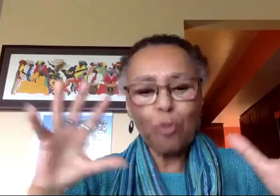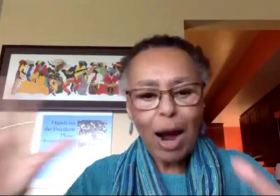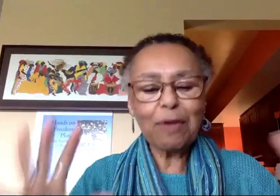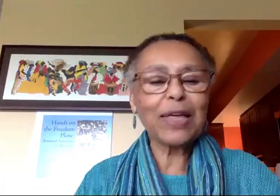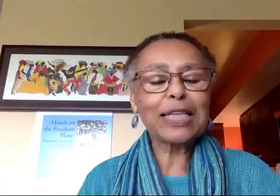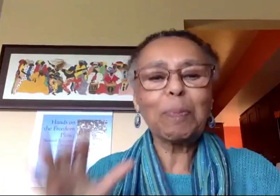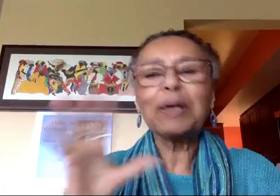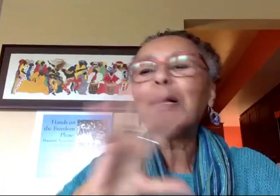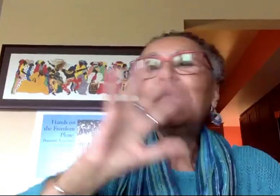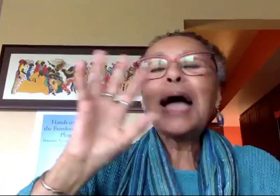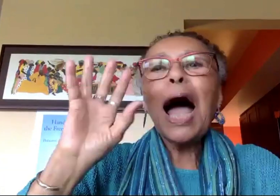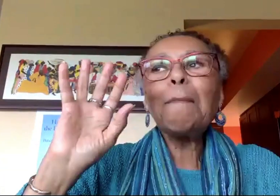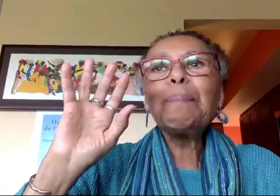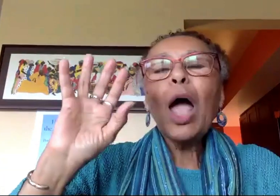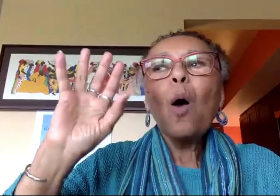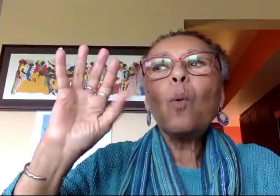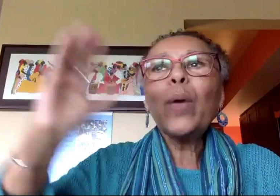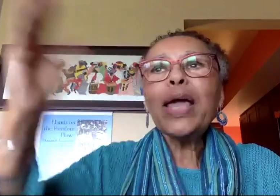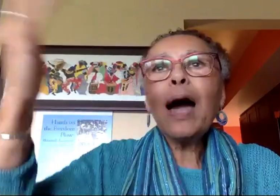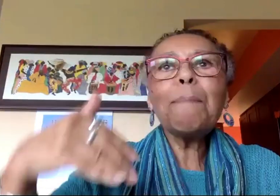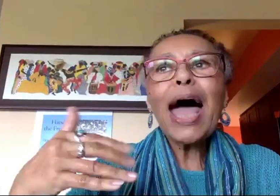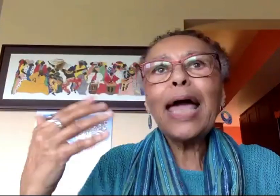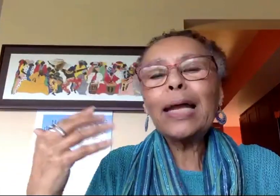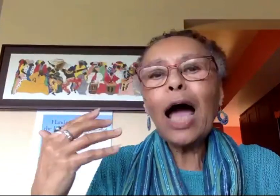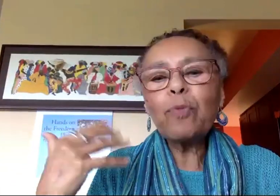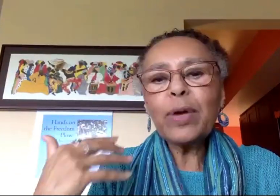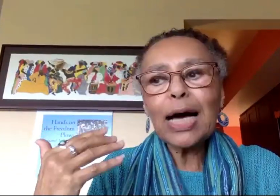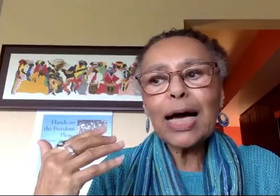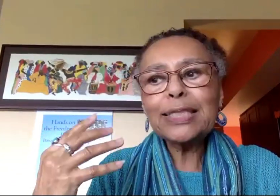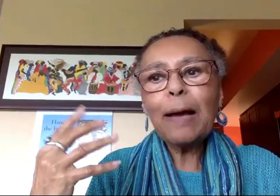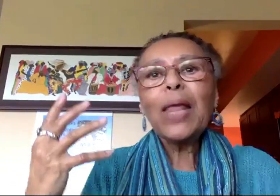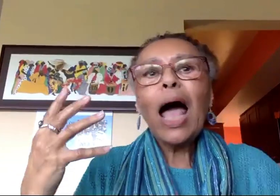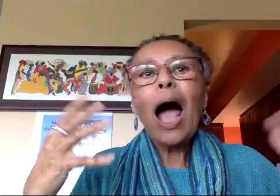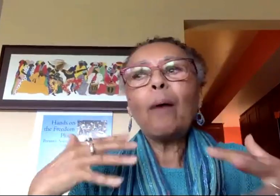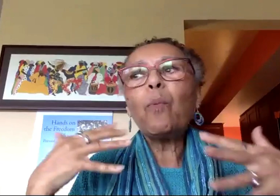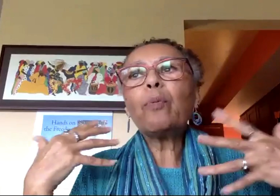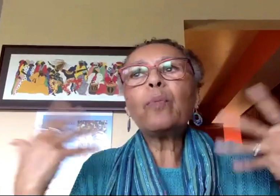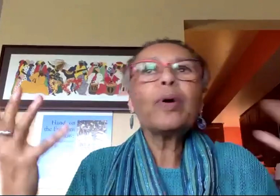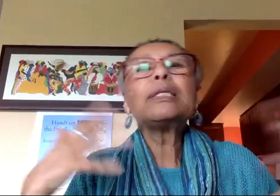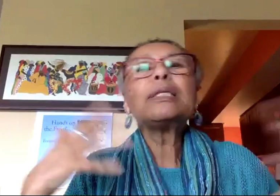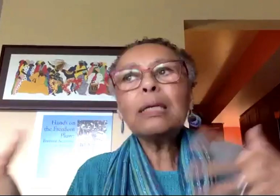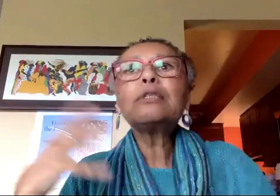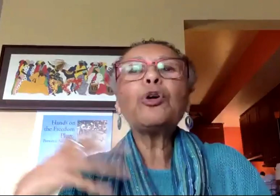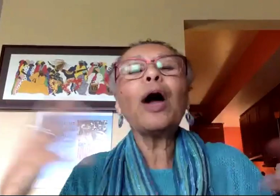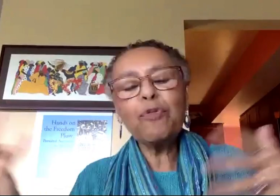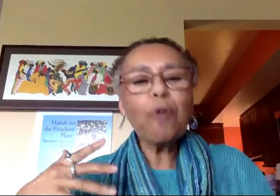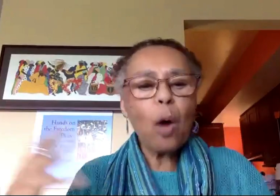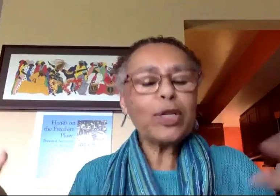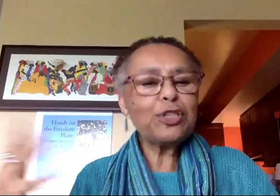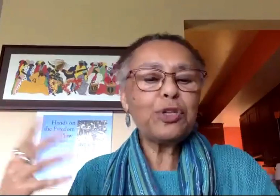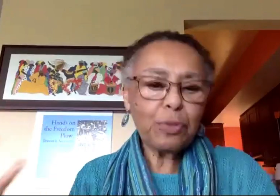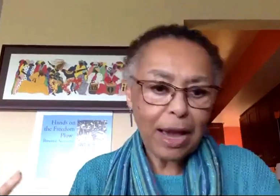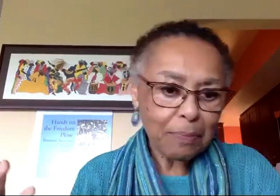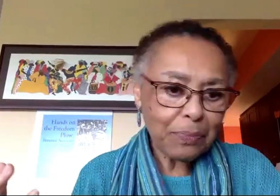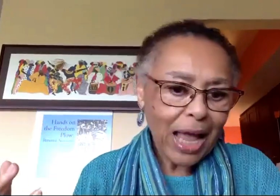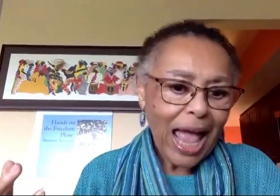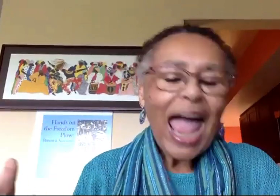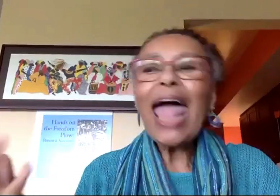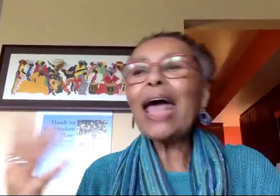and a variety of things. But we come back and I realized we're a little trying to figure out what to do